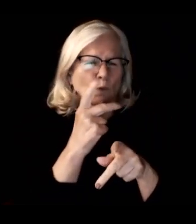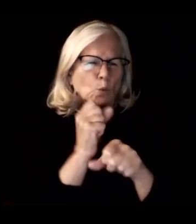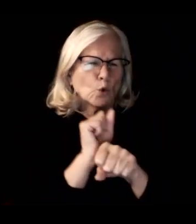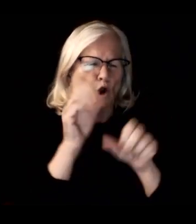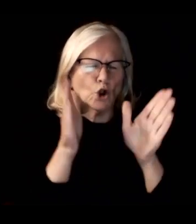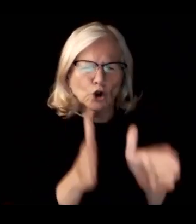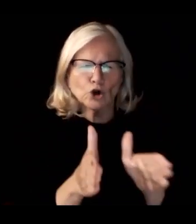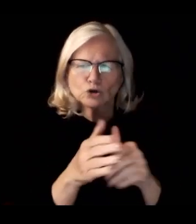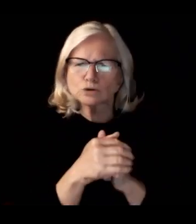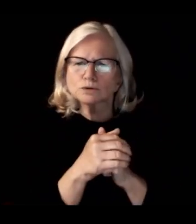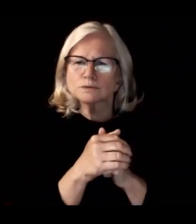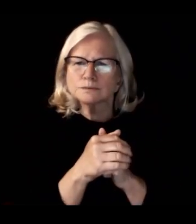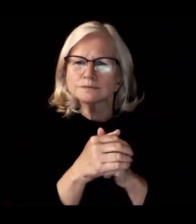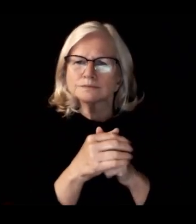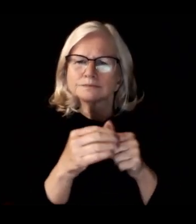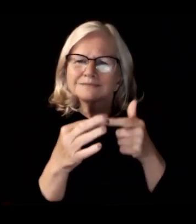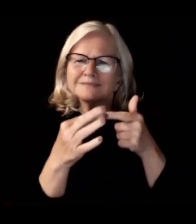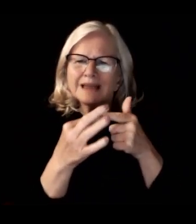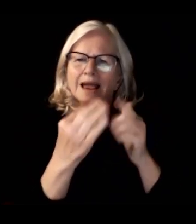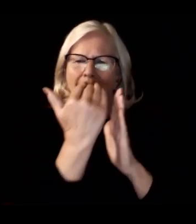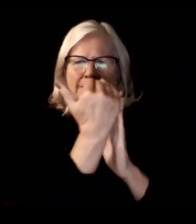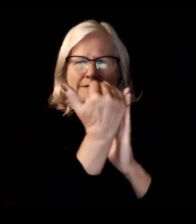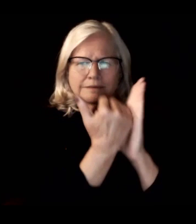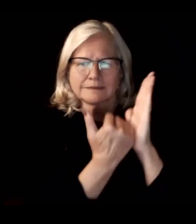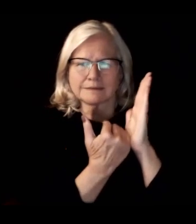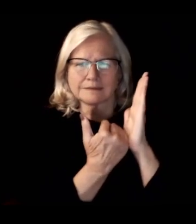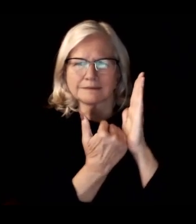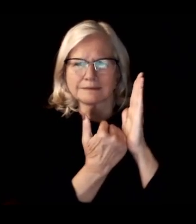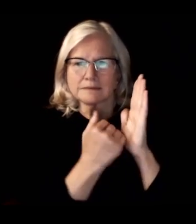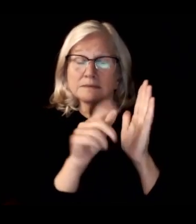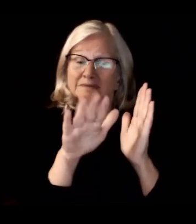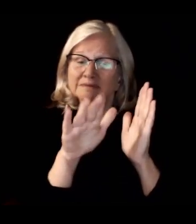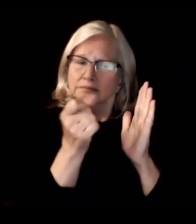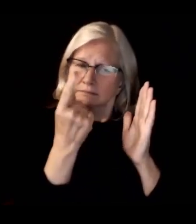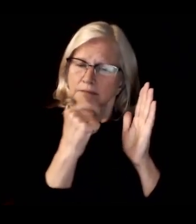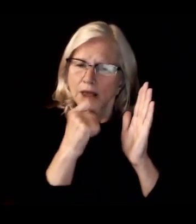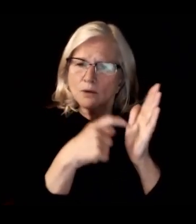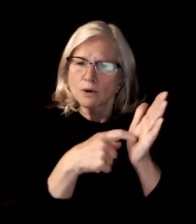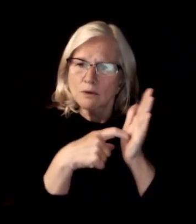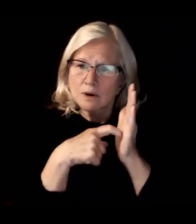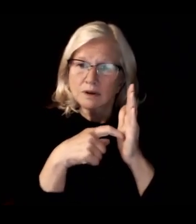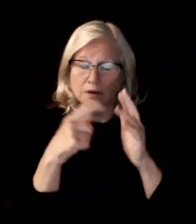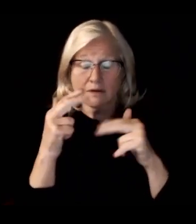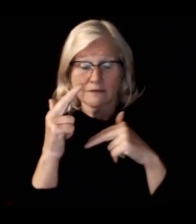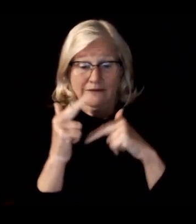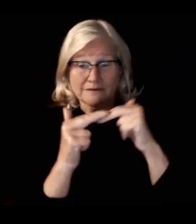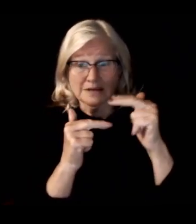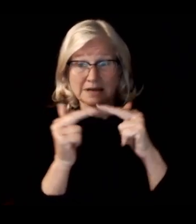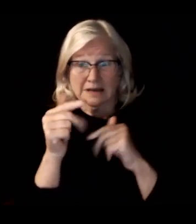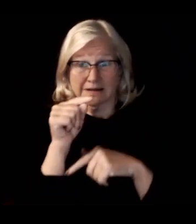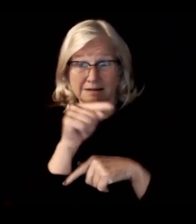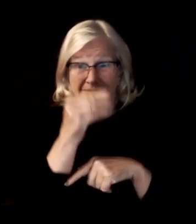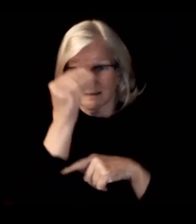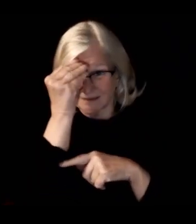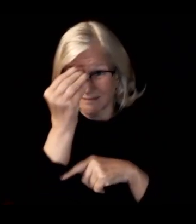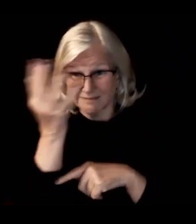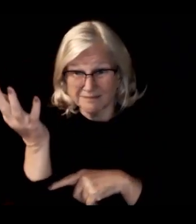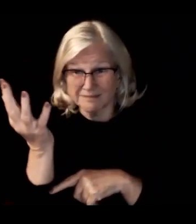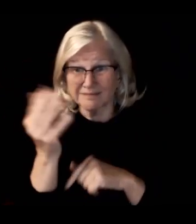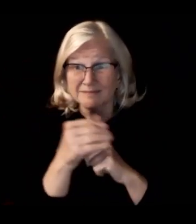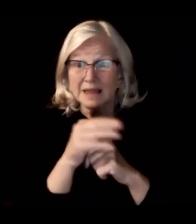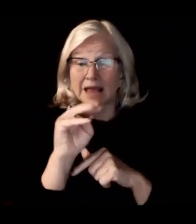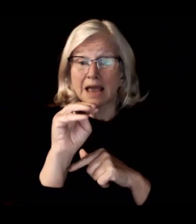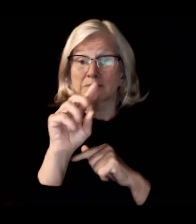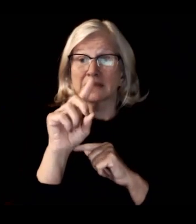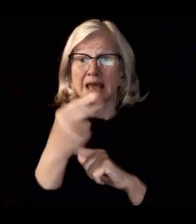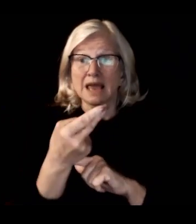not a requirement for facilities to notify the Department of Health that they are implementing the program, we did generate a